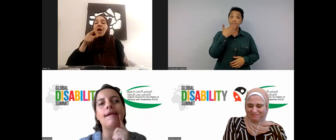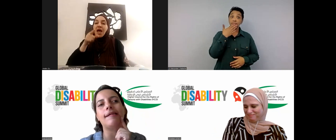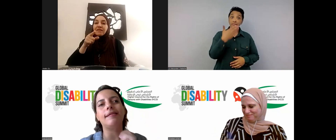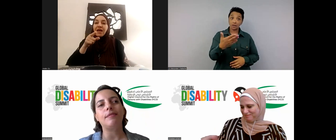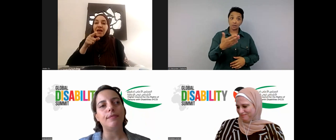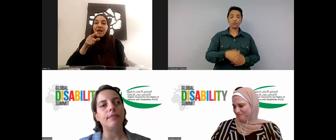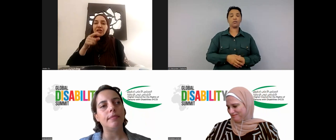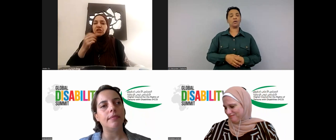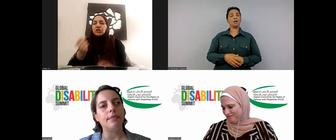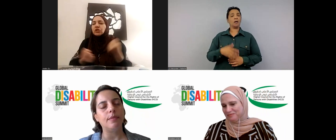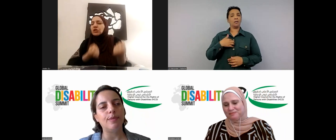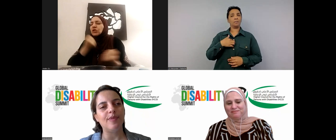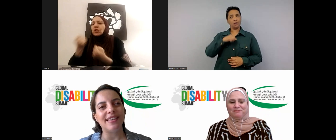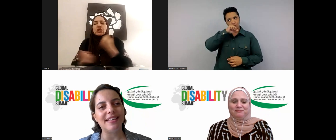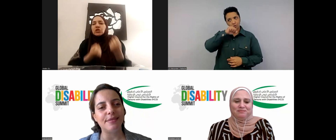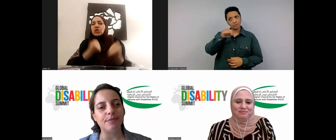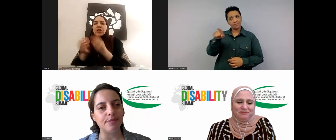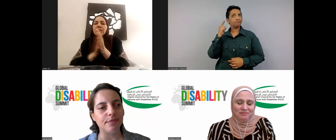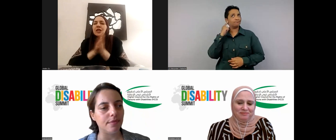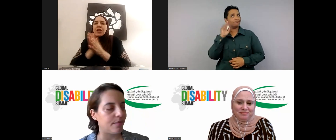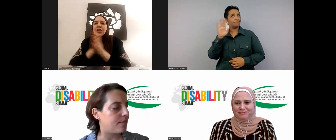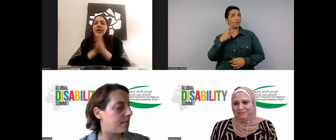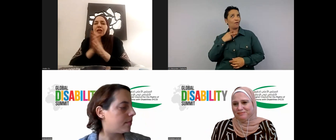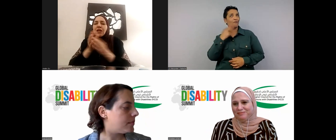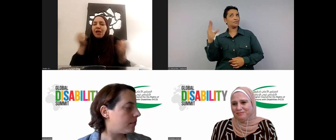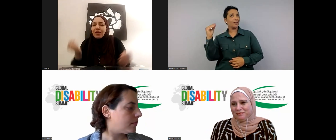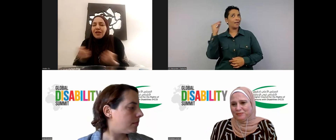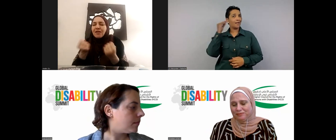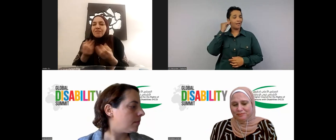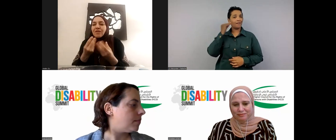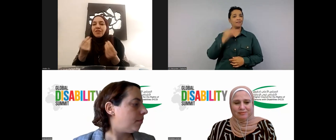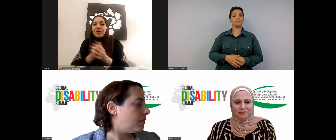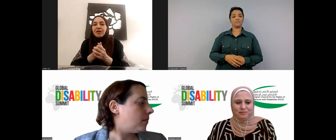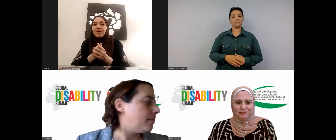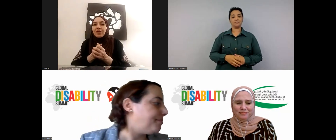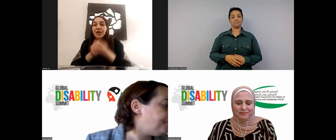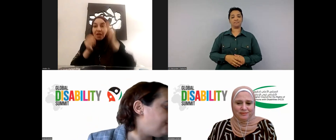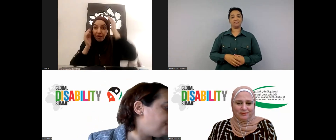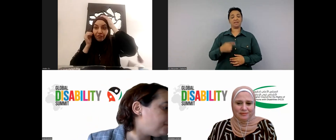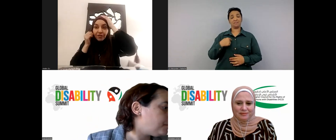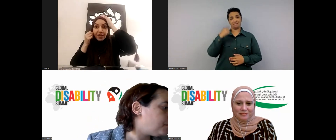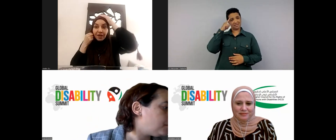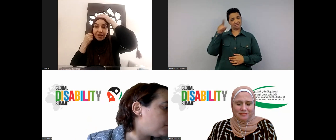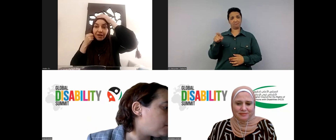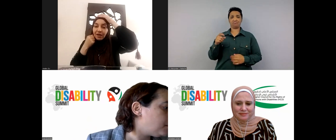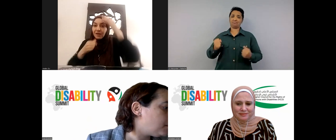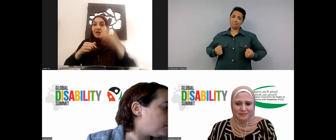your voice. I believe Mr. Mudni is the most active and the most